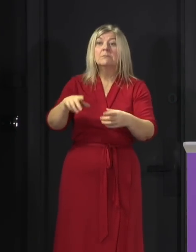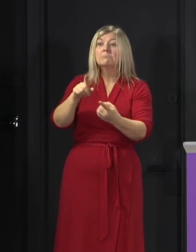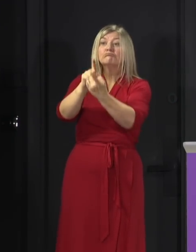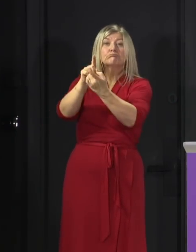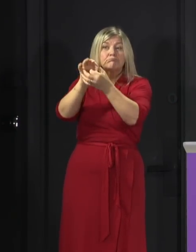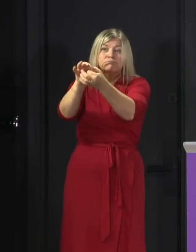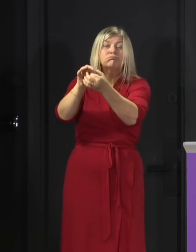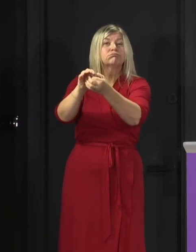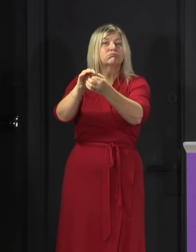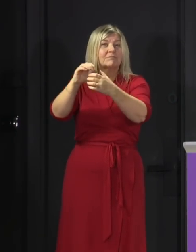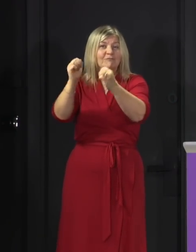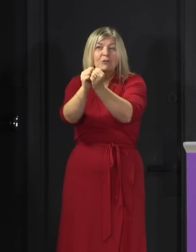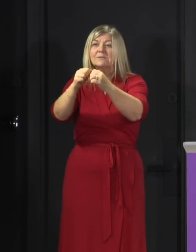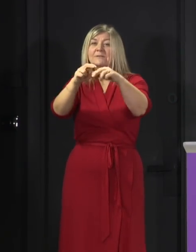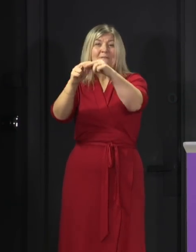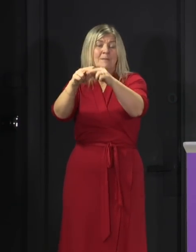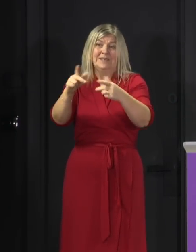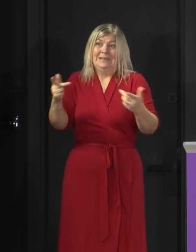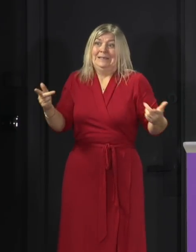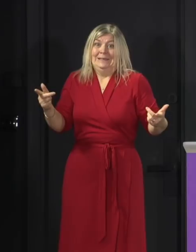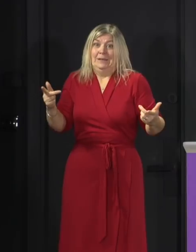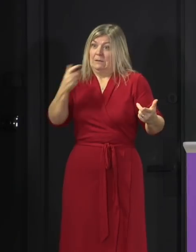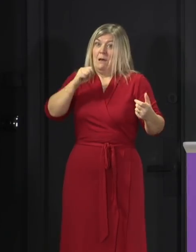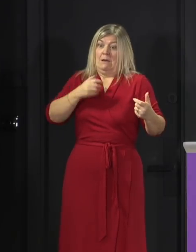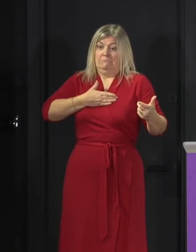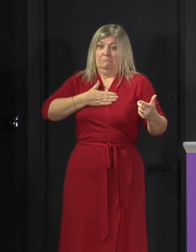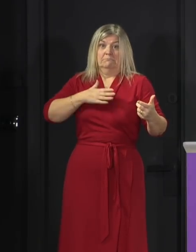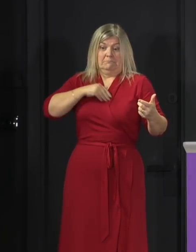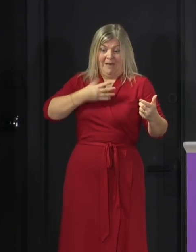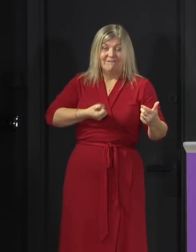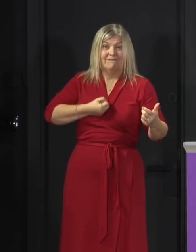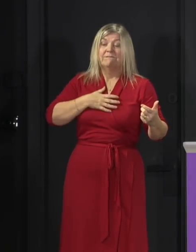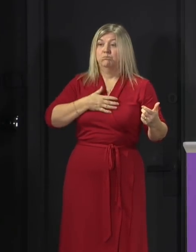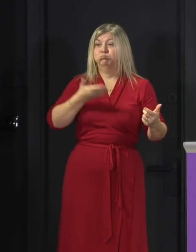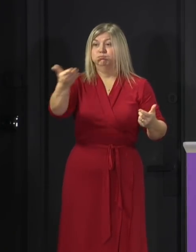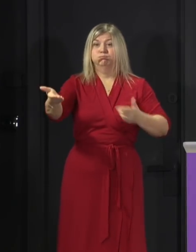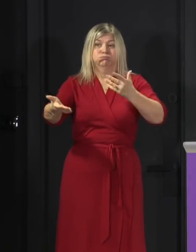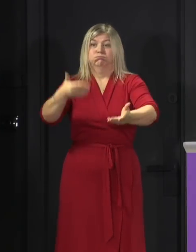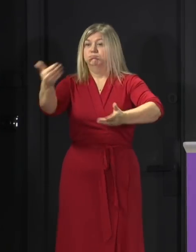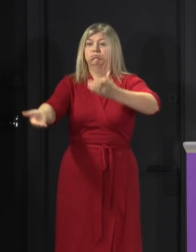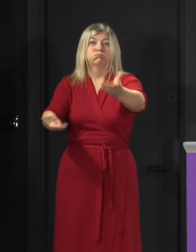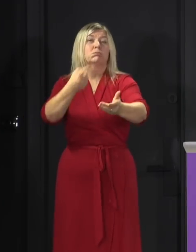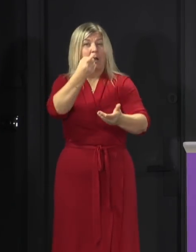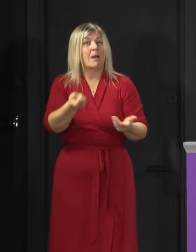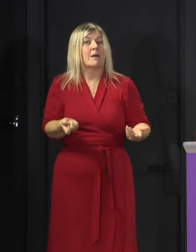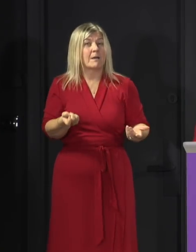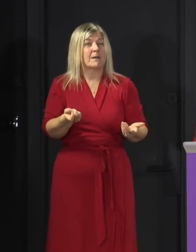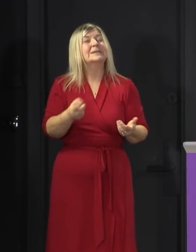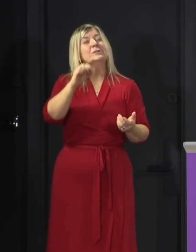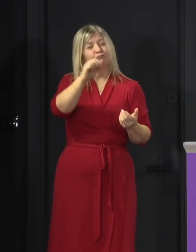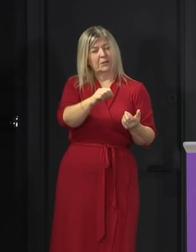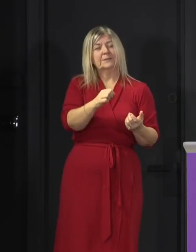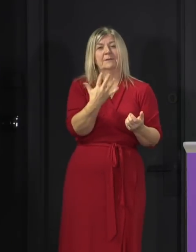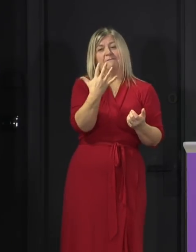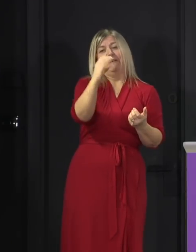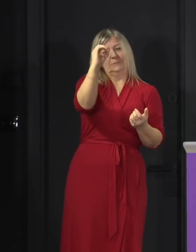of getting it and then of passing it on. And, you know, you're right that over the past week or so, 5%, we've been hovering around that in